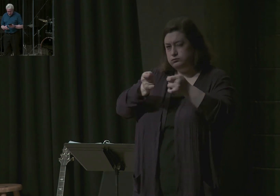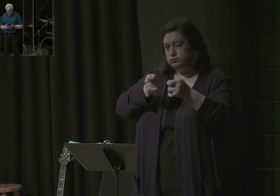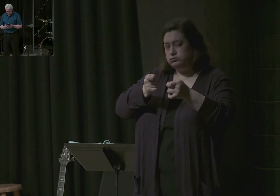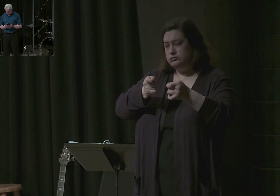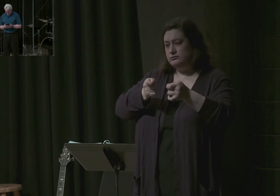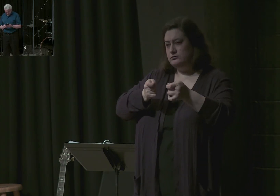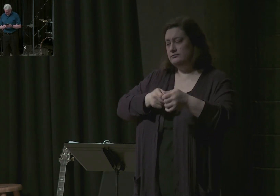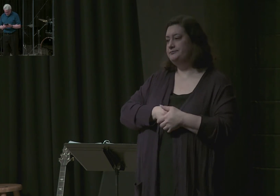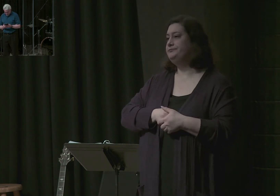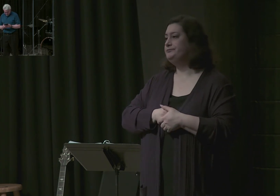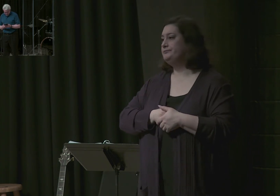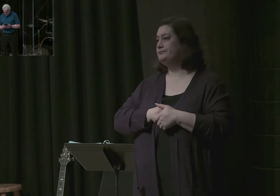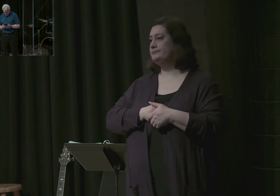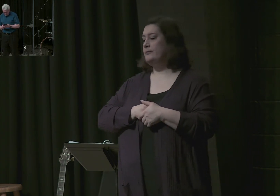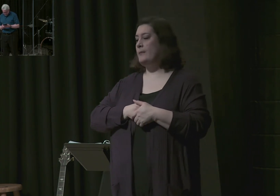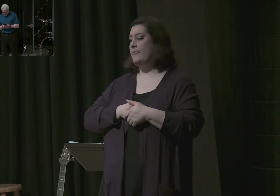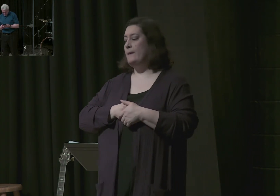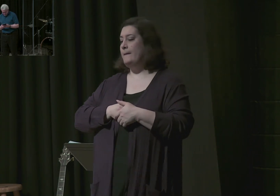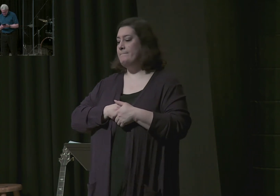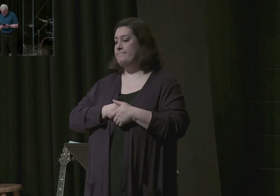and crafty.